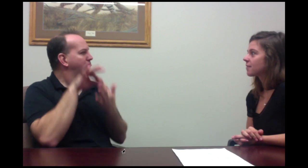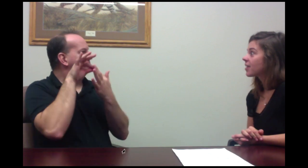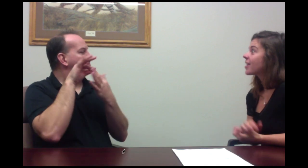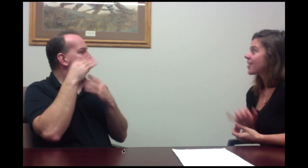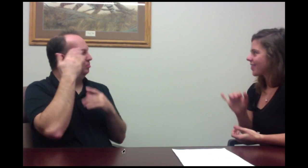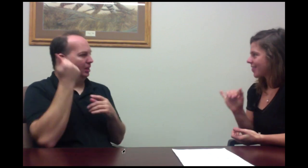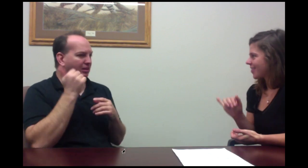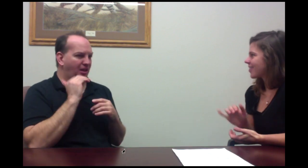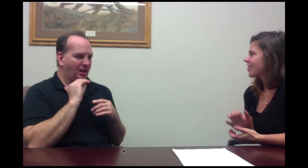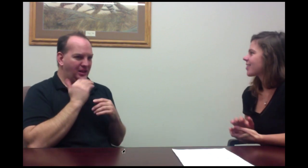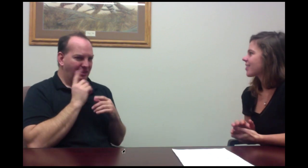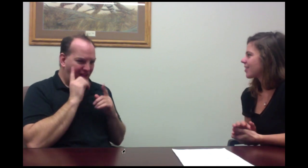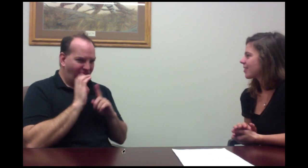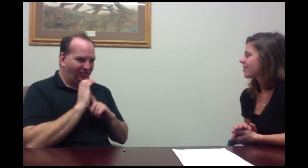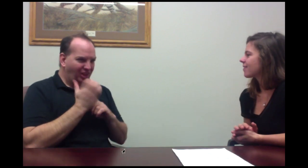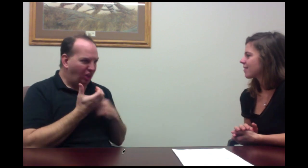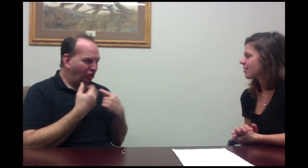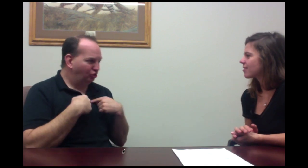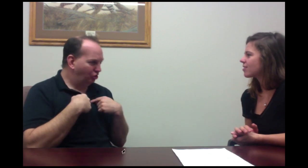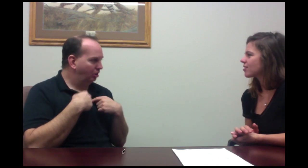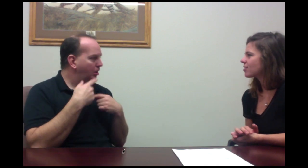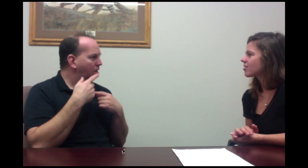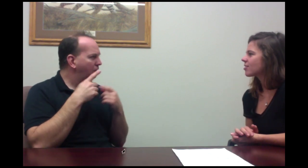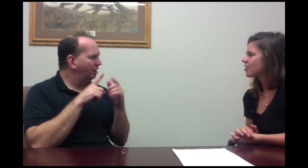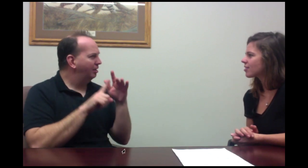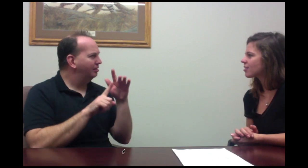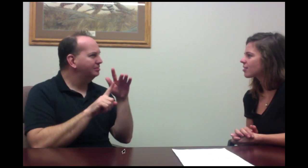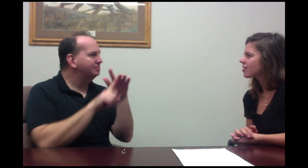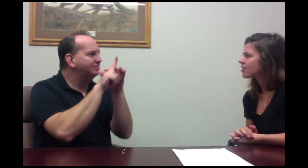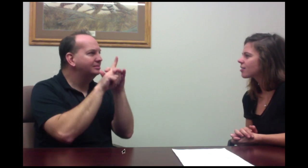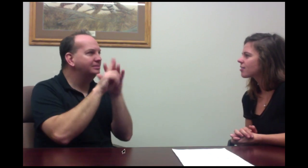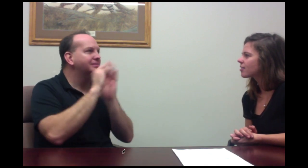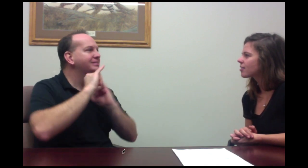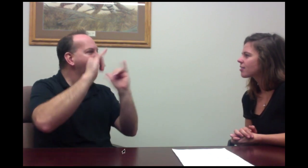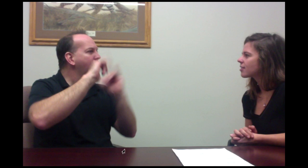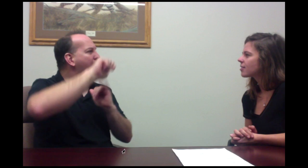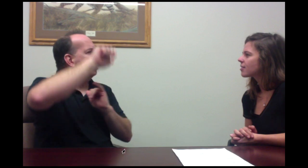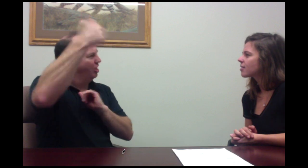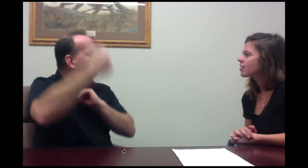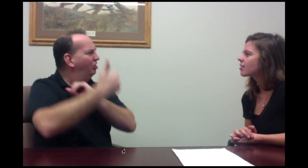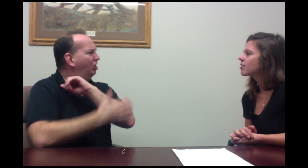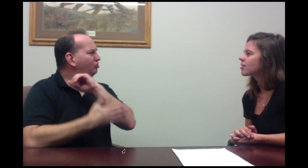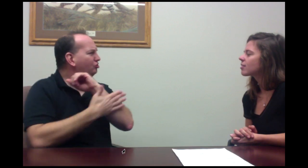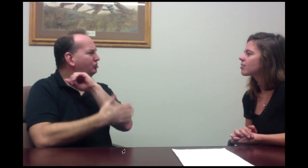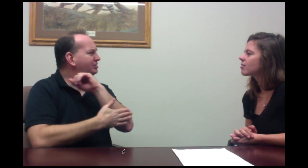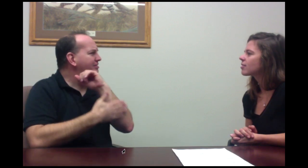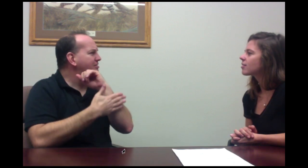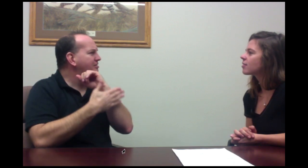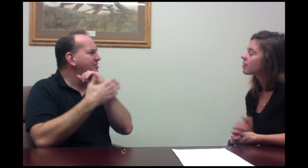bit more special because our culture, it is seen in other countries as